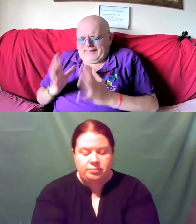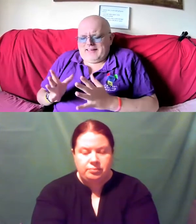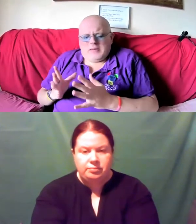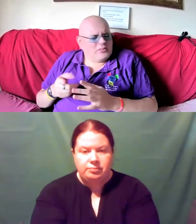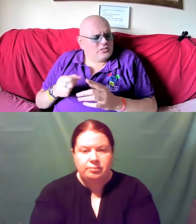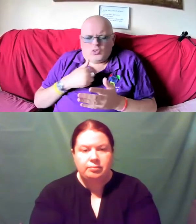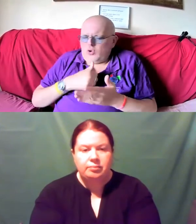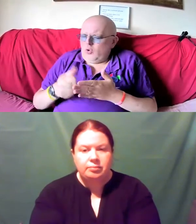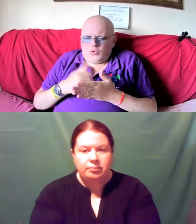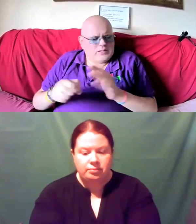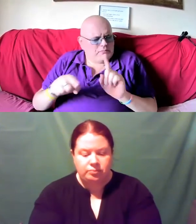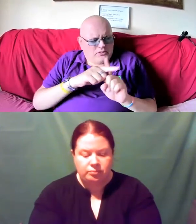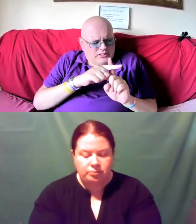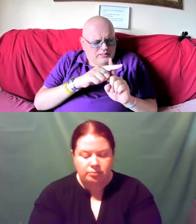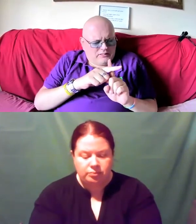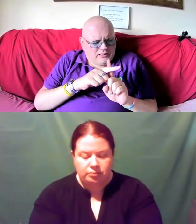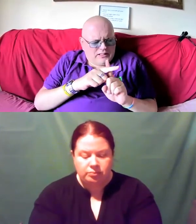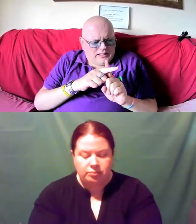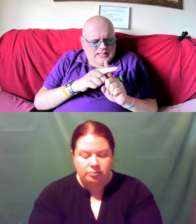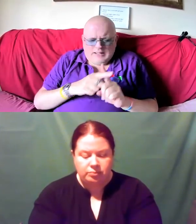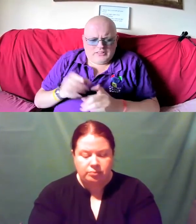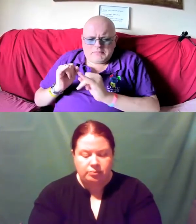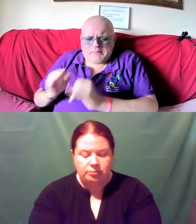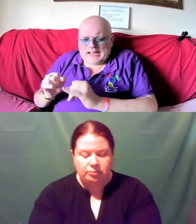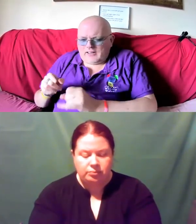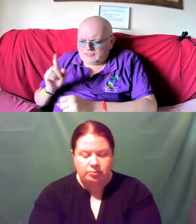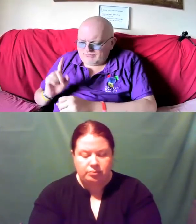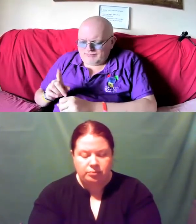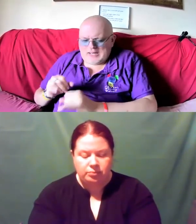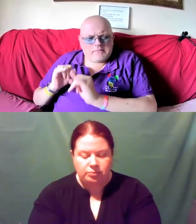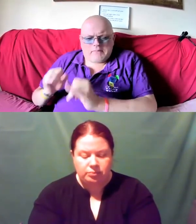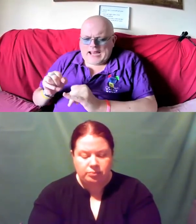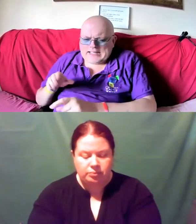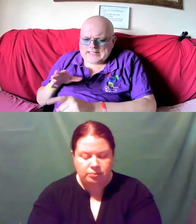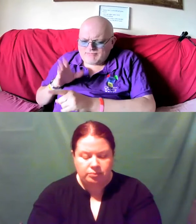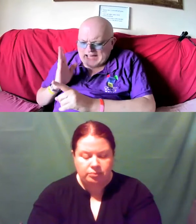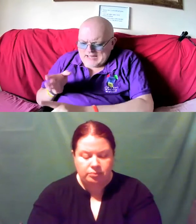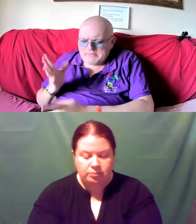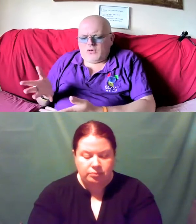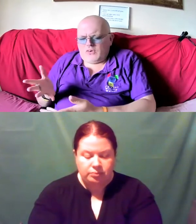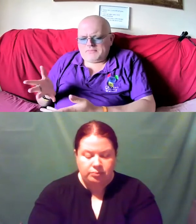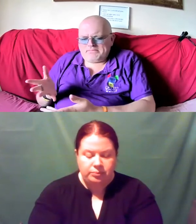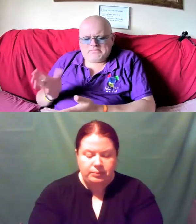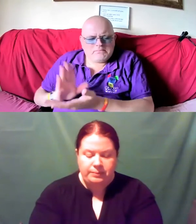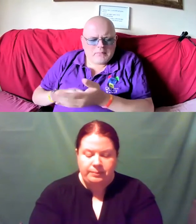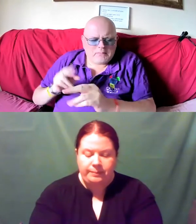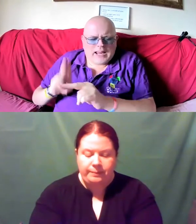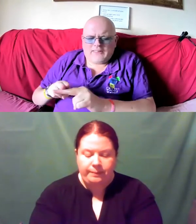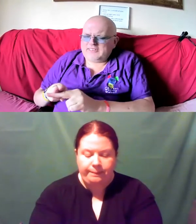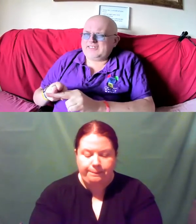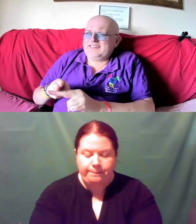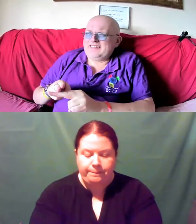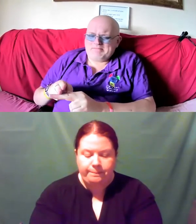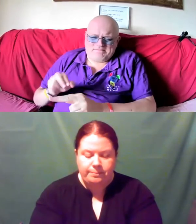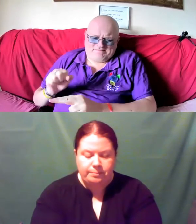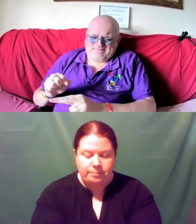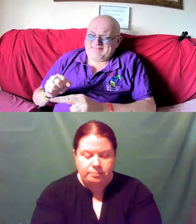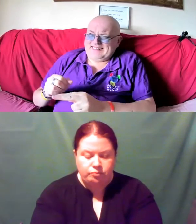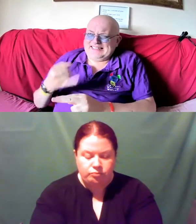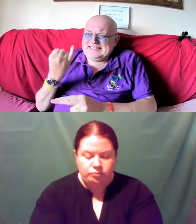ill will was ever intended. You know, it was just, you know, my parents were doing their very best with six of us in a small